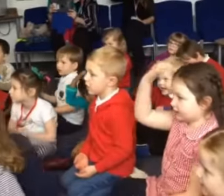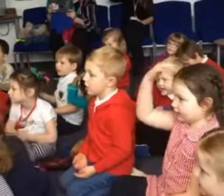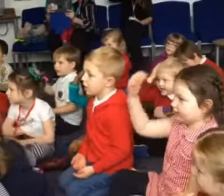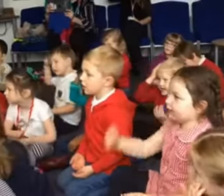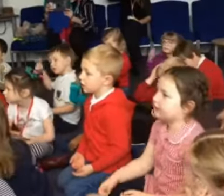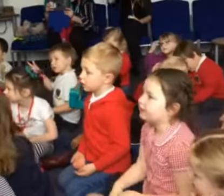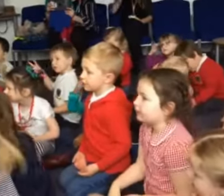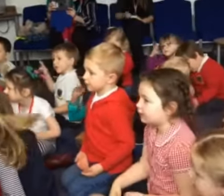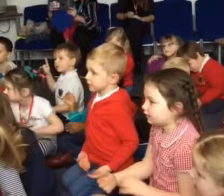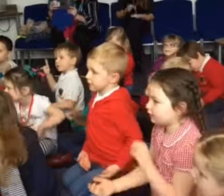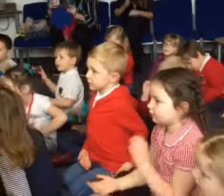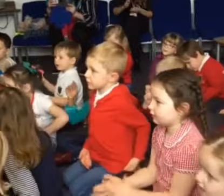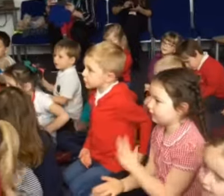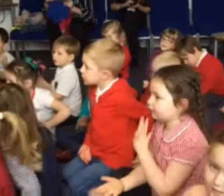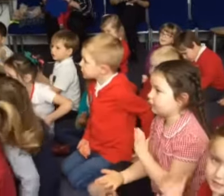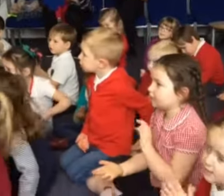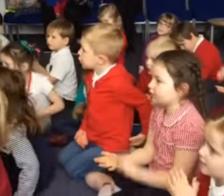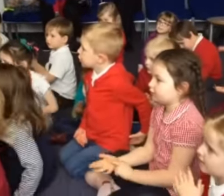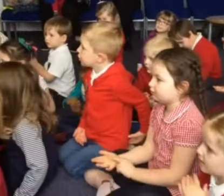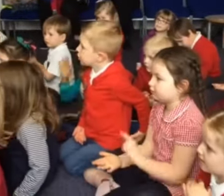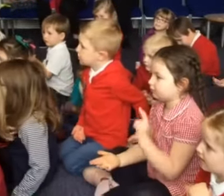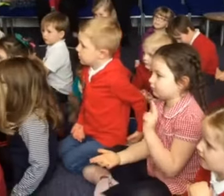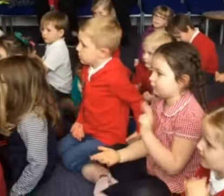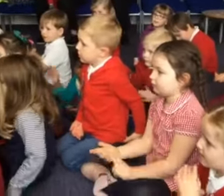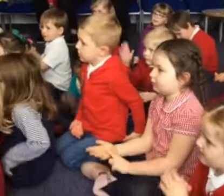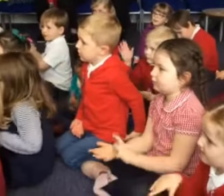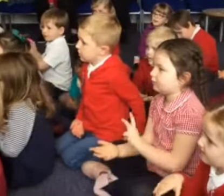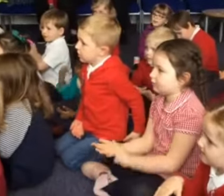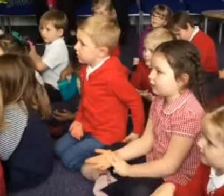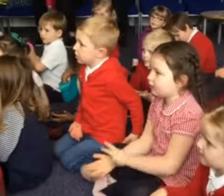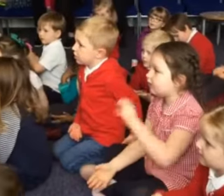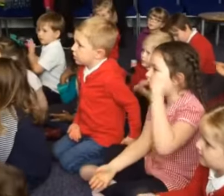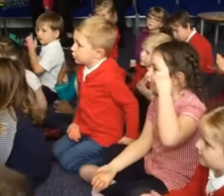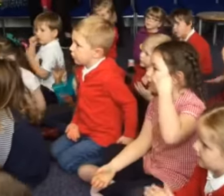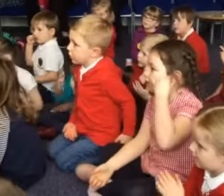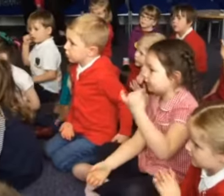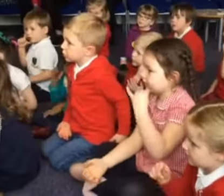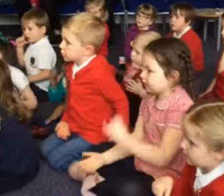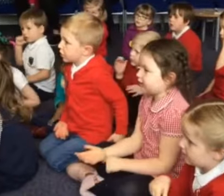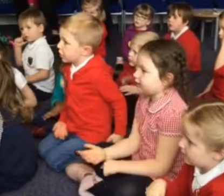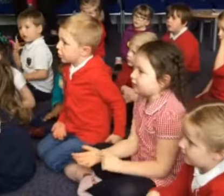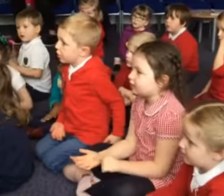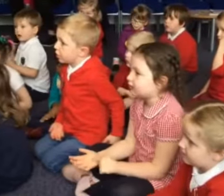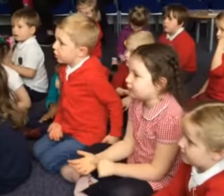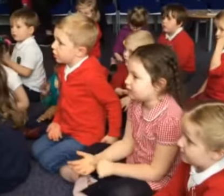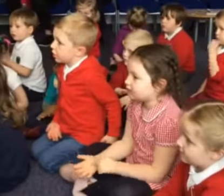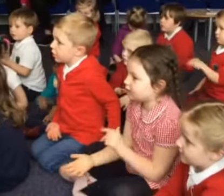head. Mummy, so this is Mummy, called the doctor, and the